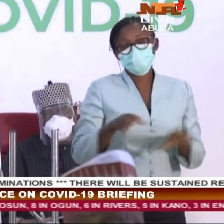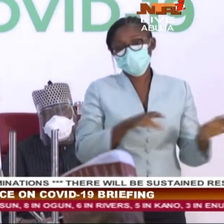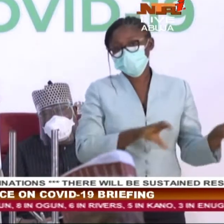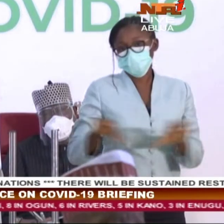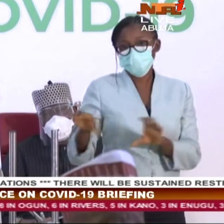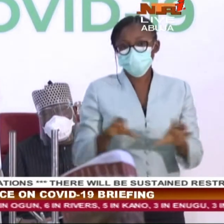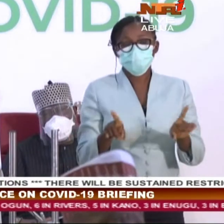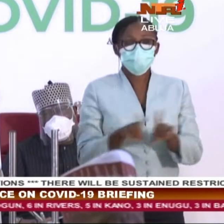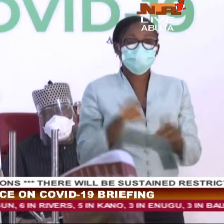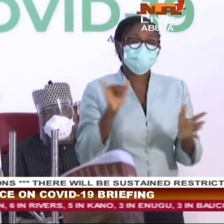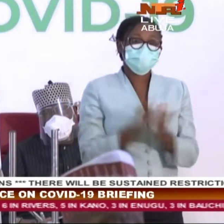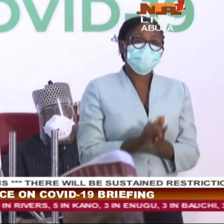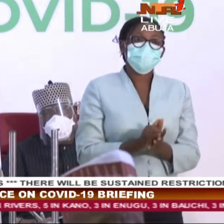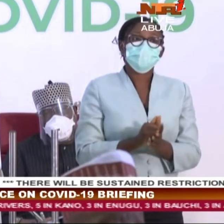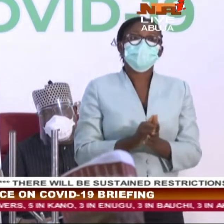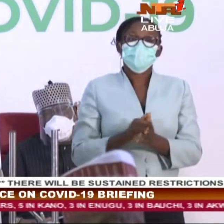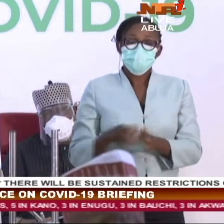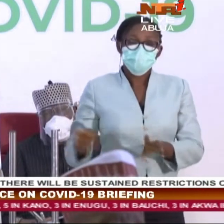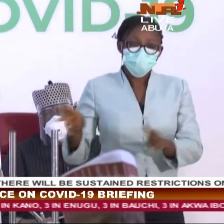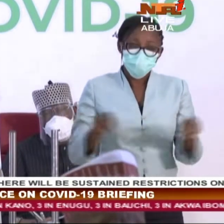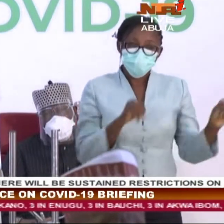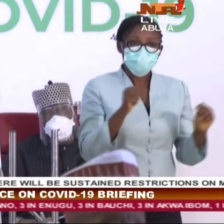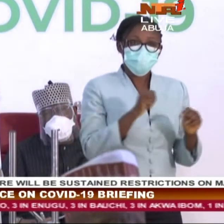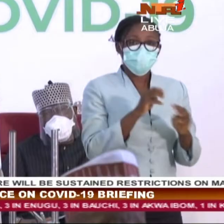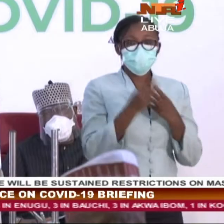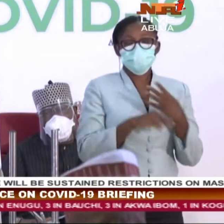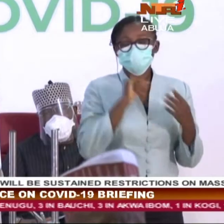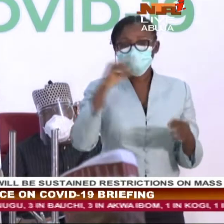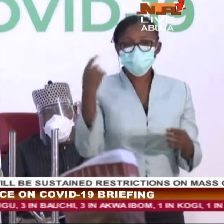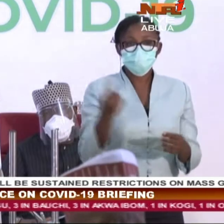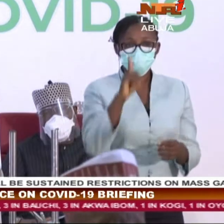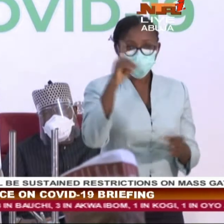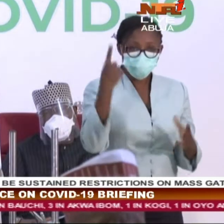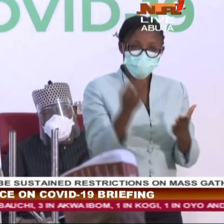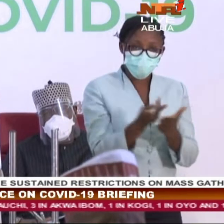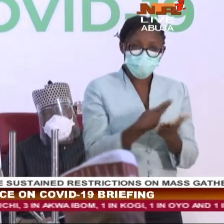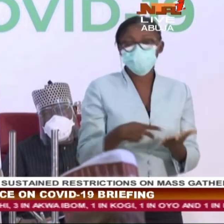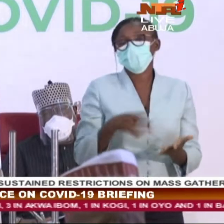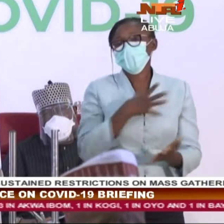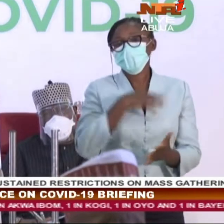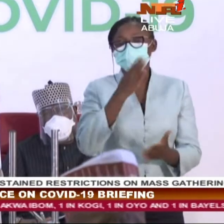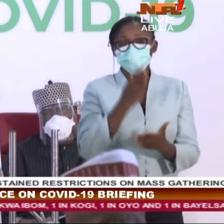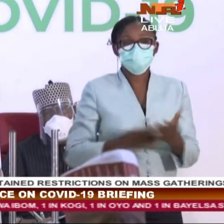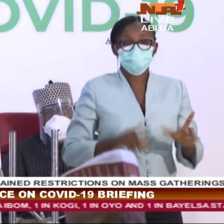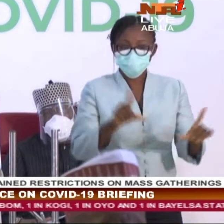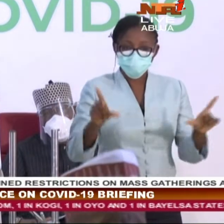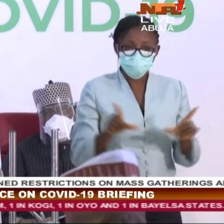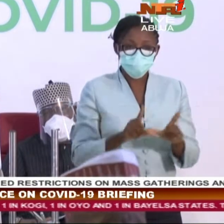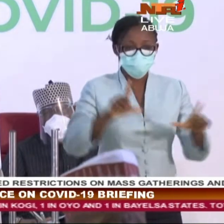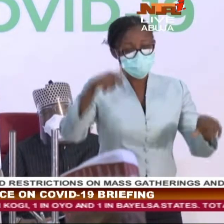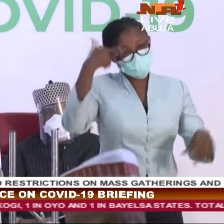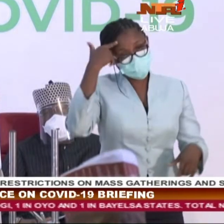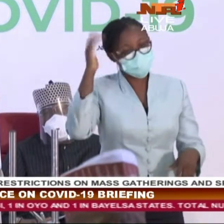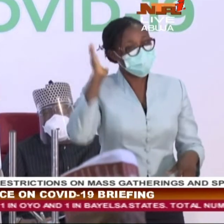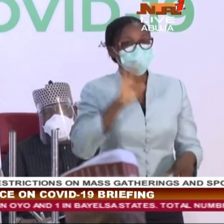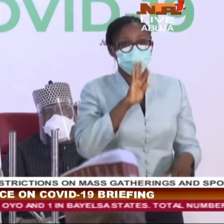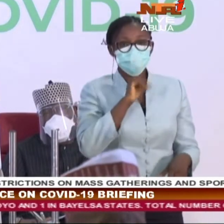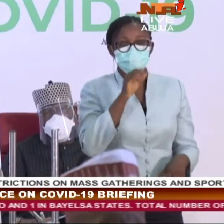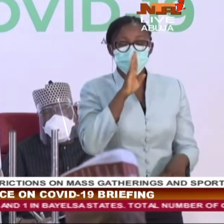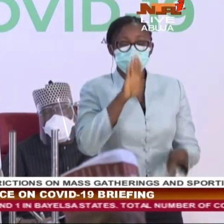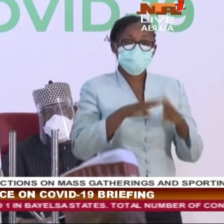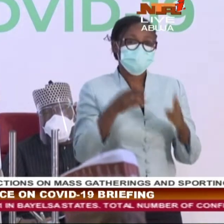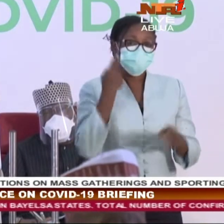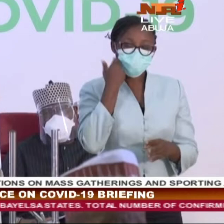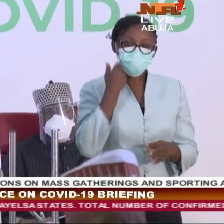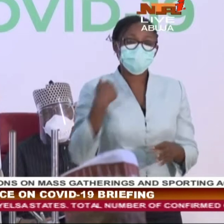So the cessation of movement is only part of it, and some of the local governments may not be practicable to do so. We already know some